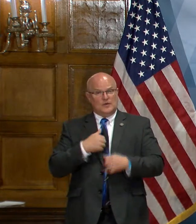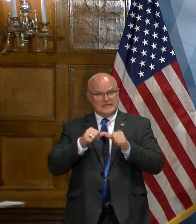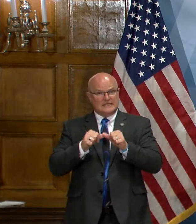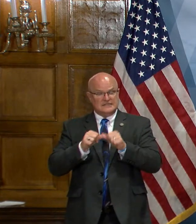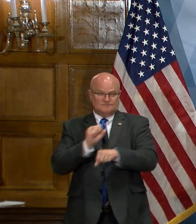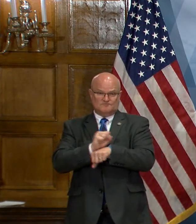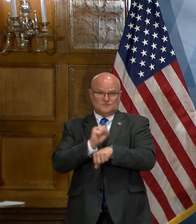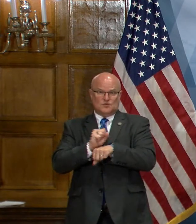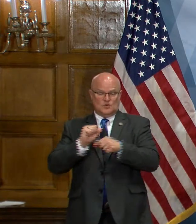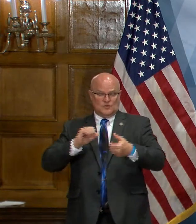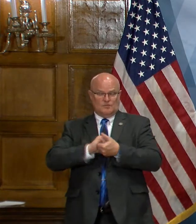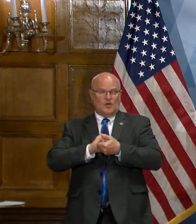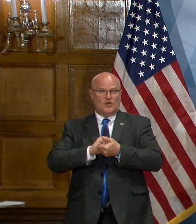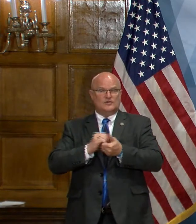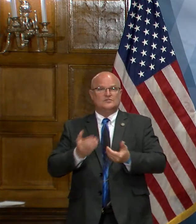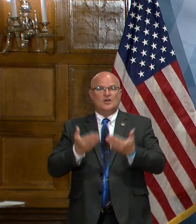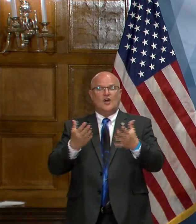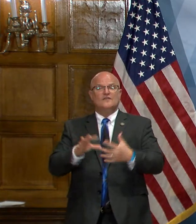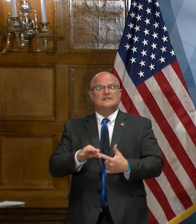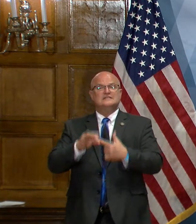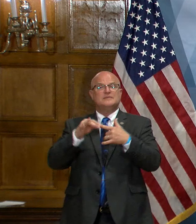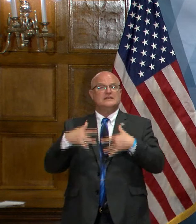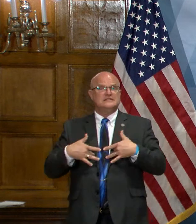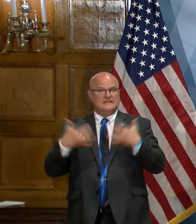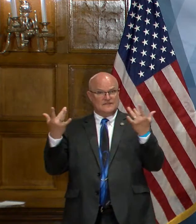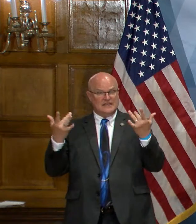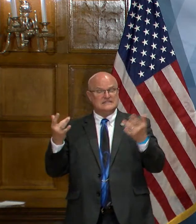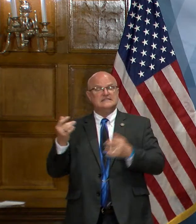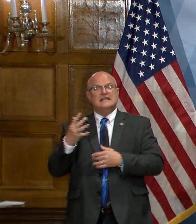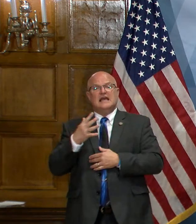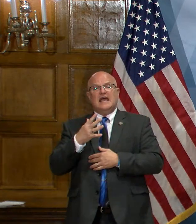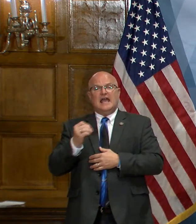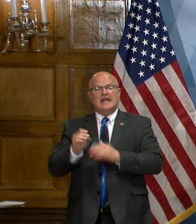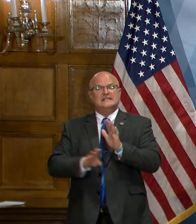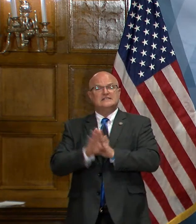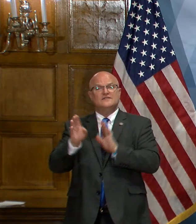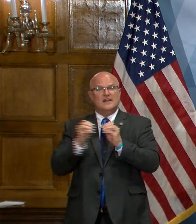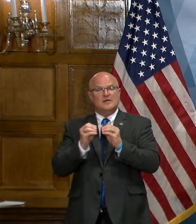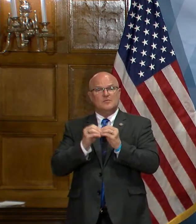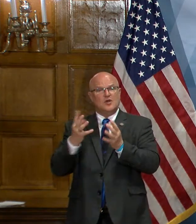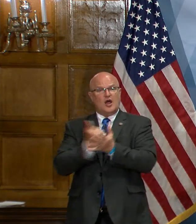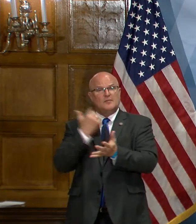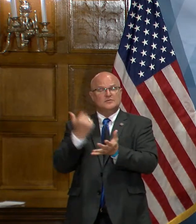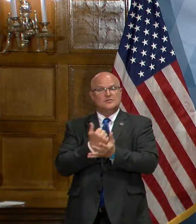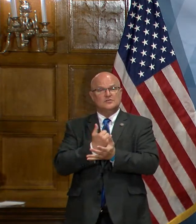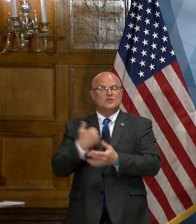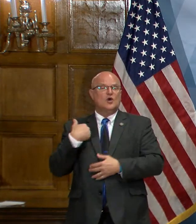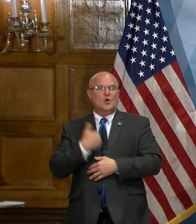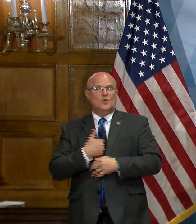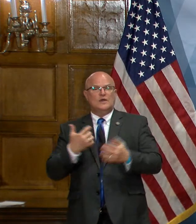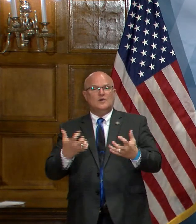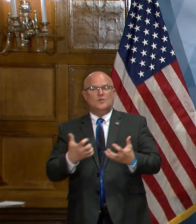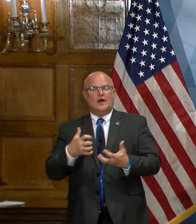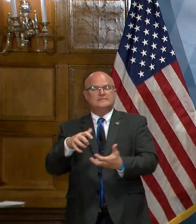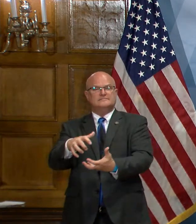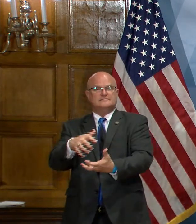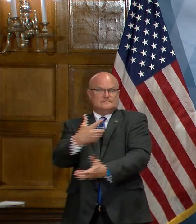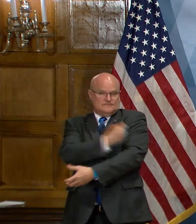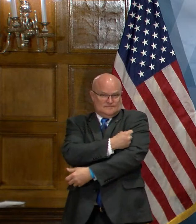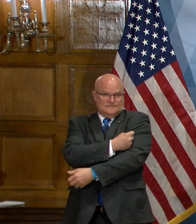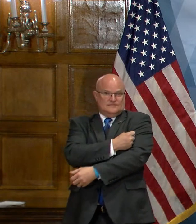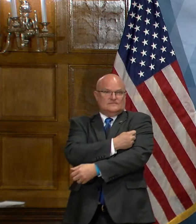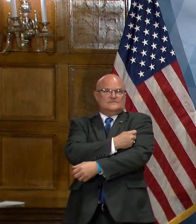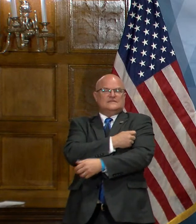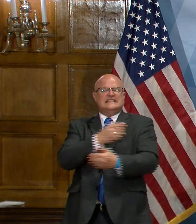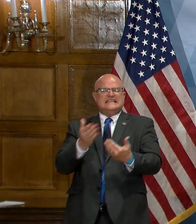continue to work with partners to offer these special events and develop more opportunities, because we want receiving the vaccine to